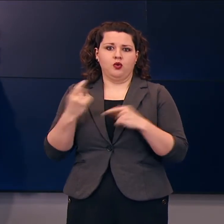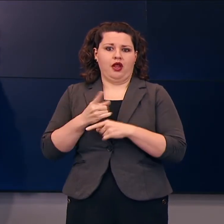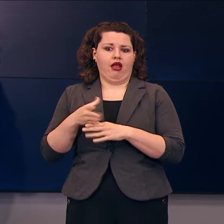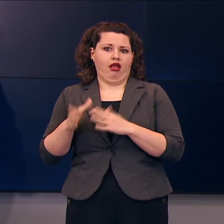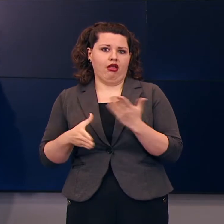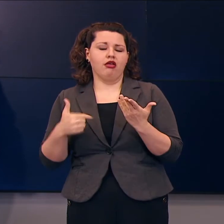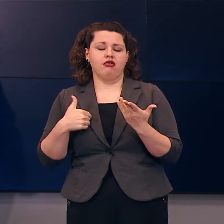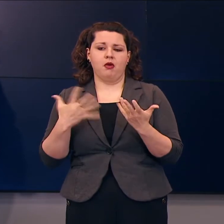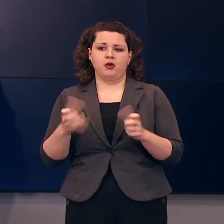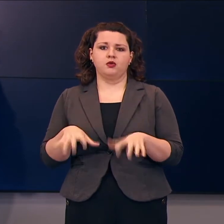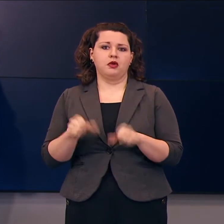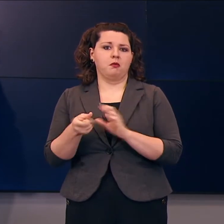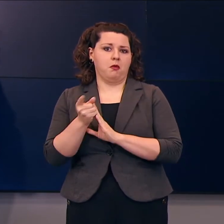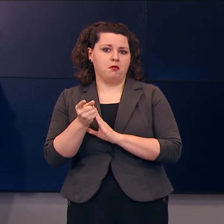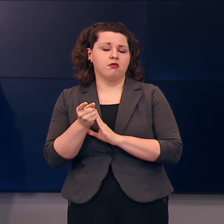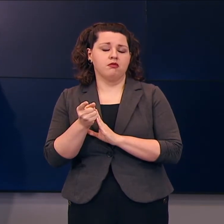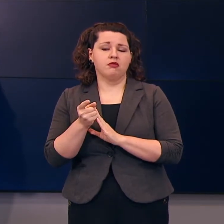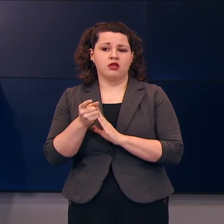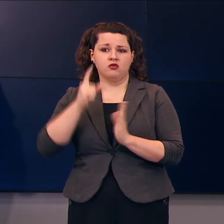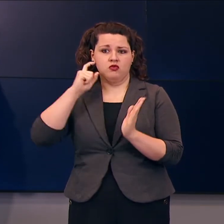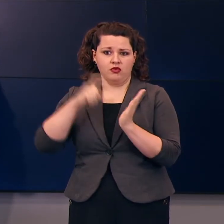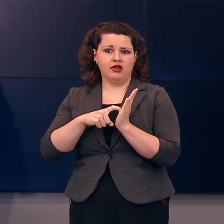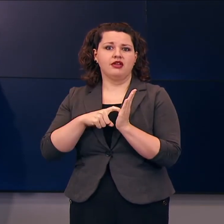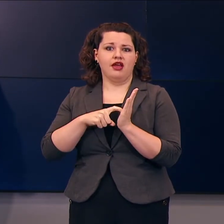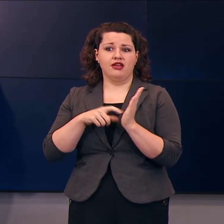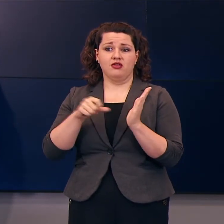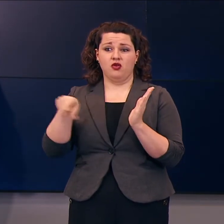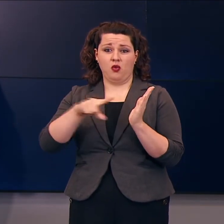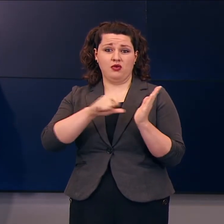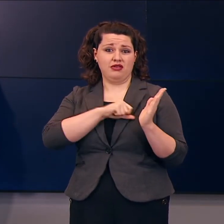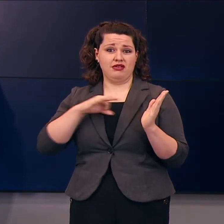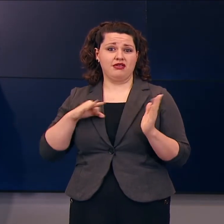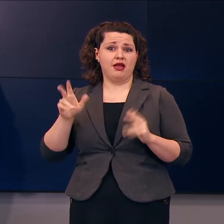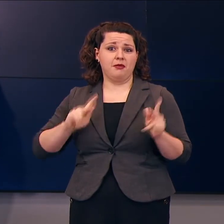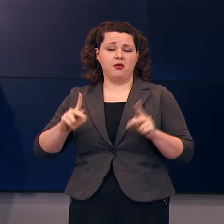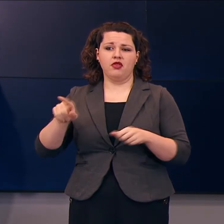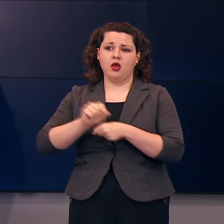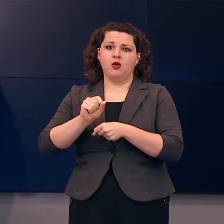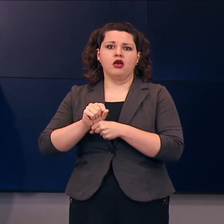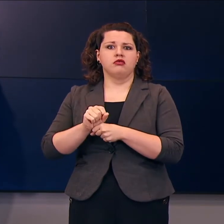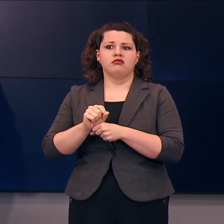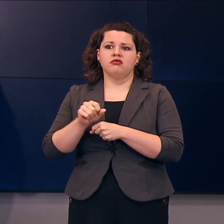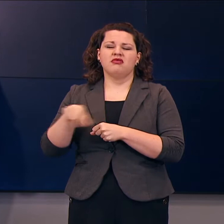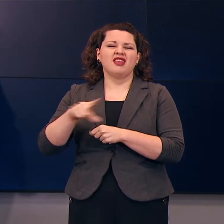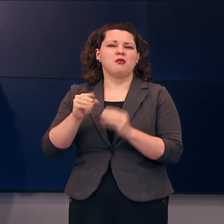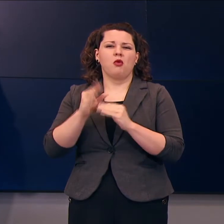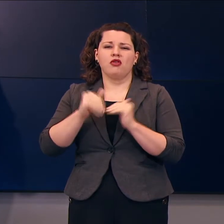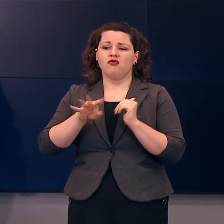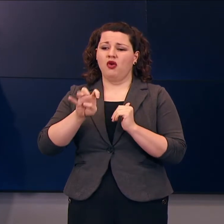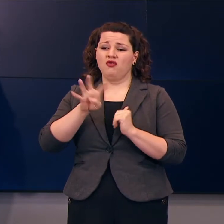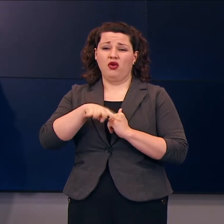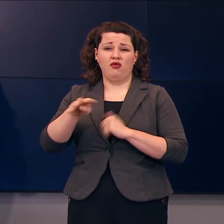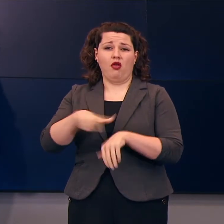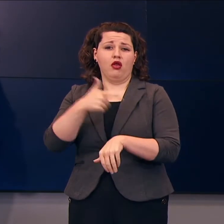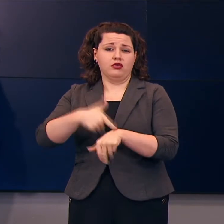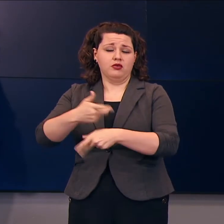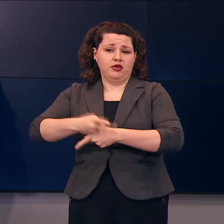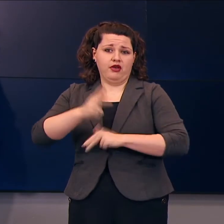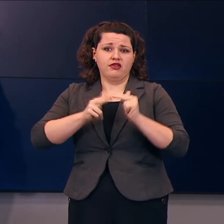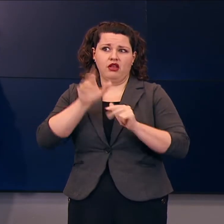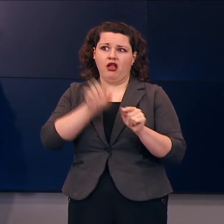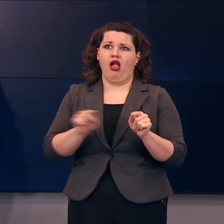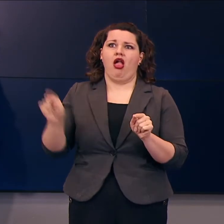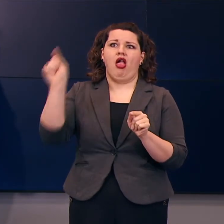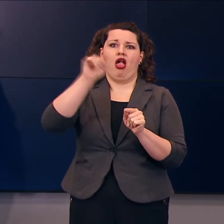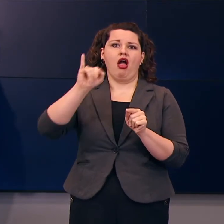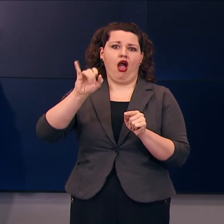I want to take a moment to recognize the staff who work in the over 444 long-term care facilities across